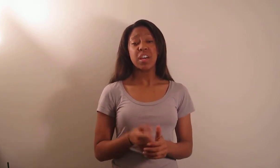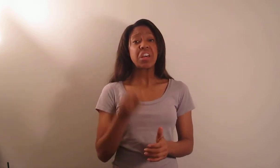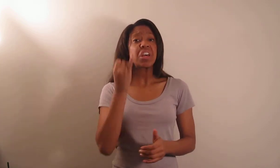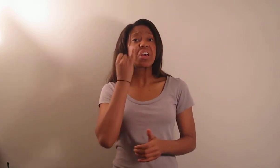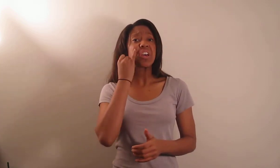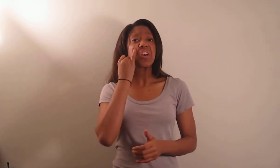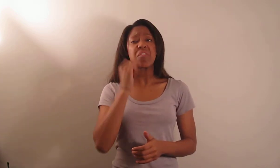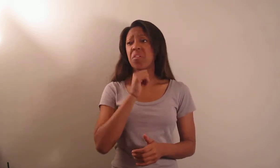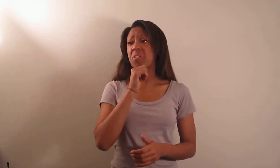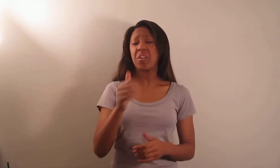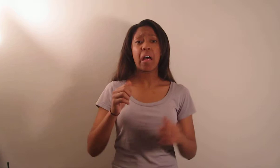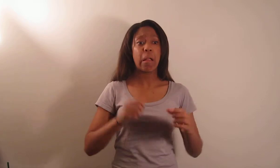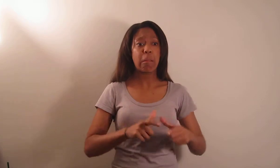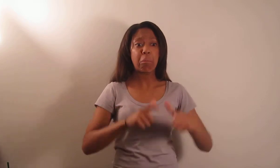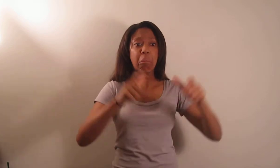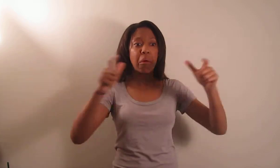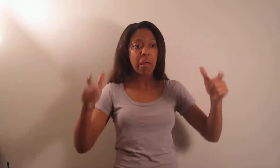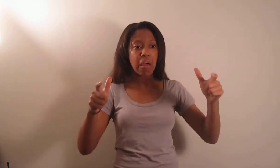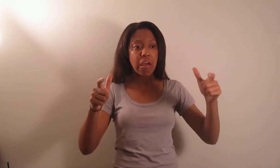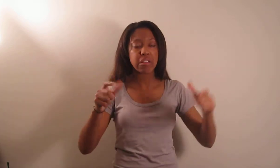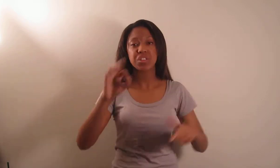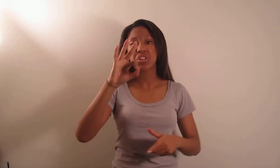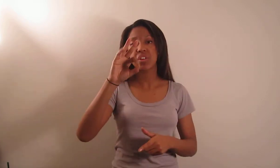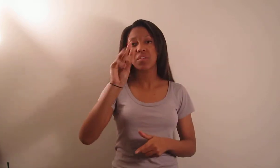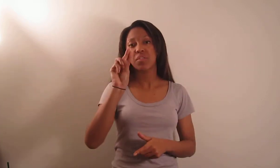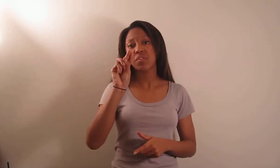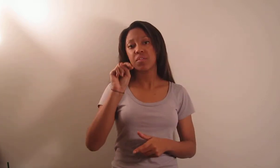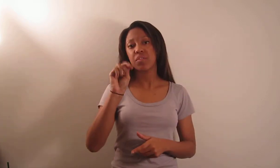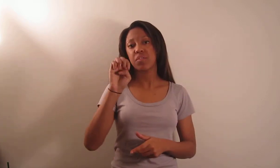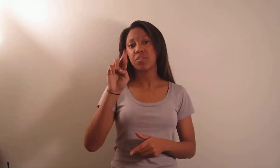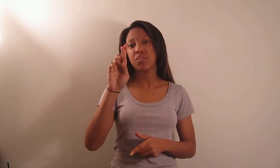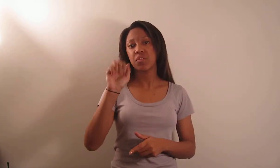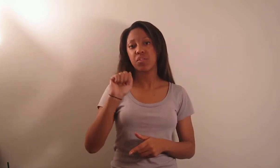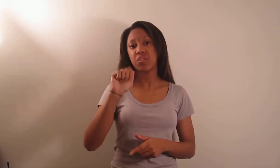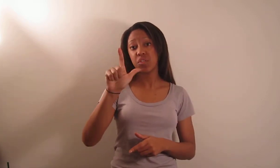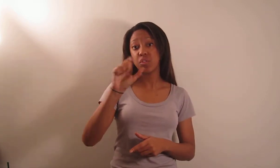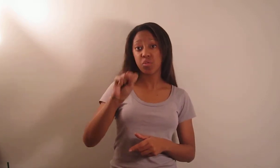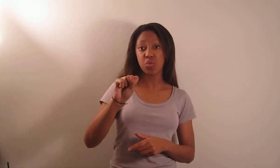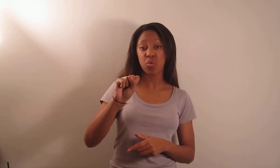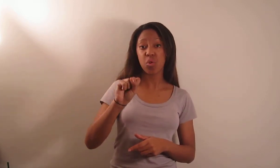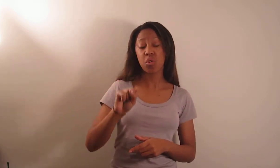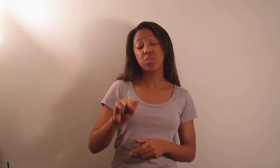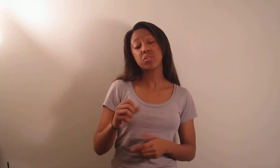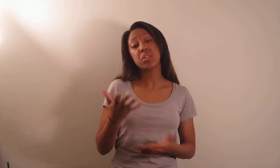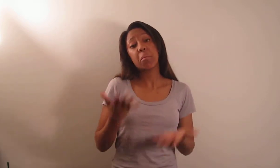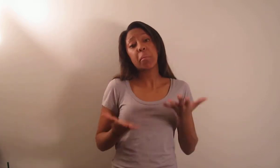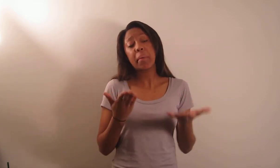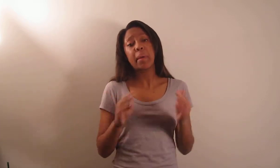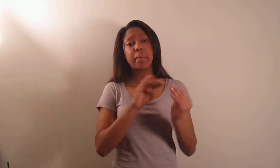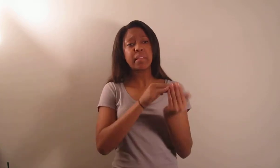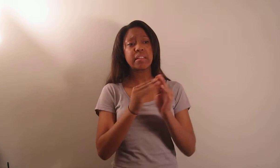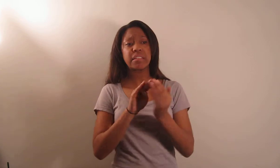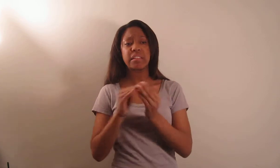and the city officials to say, well, this is it's sort of a natural disaster, it's a terrible thing, but there's nothing anyone can do about it.